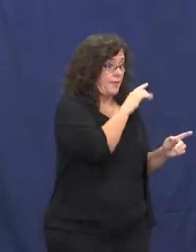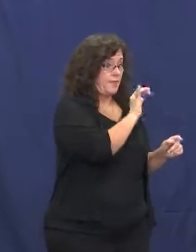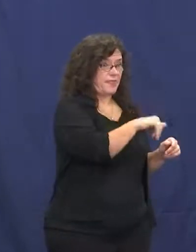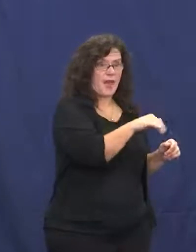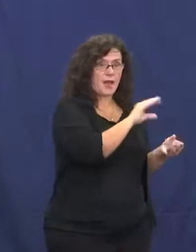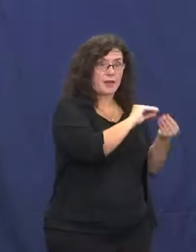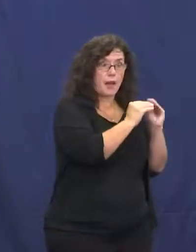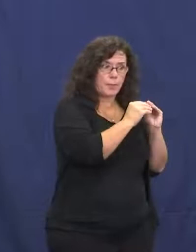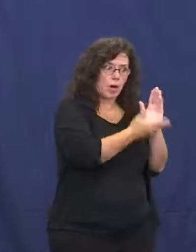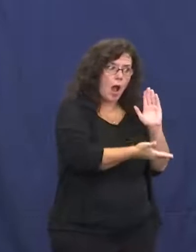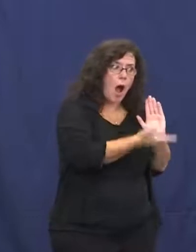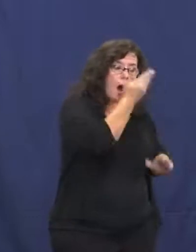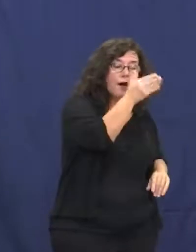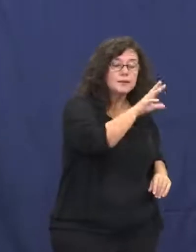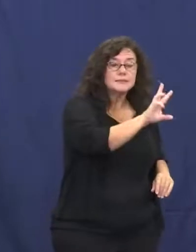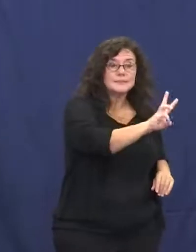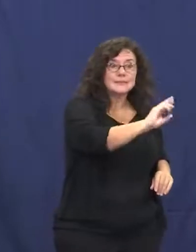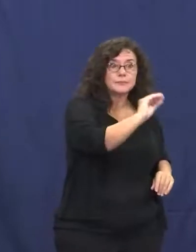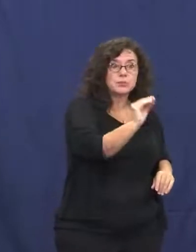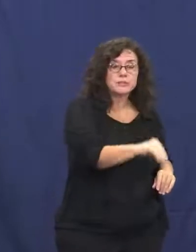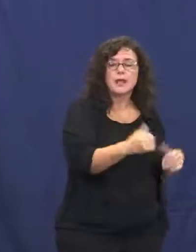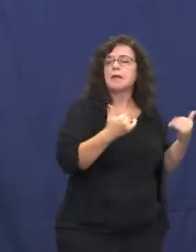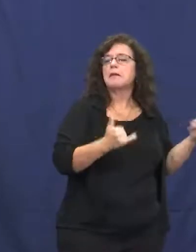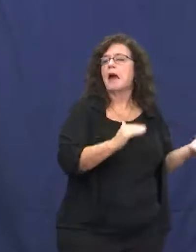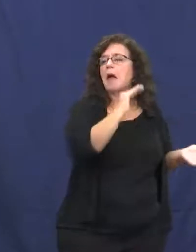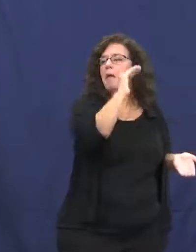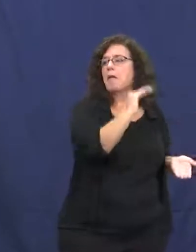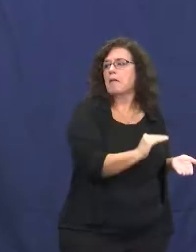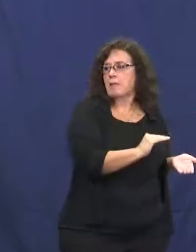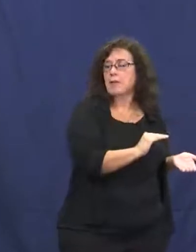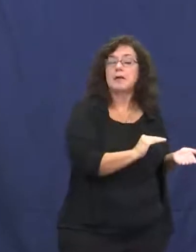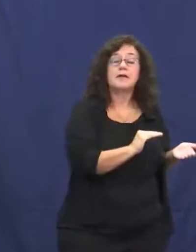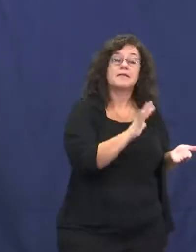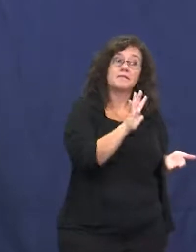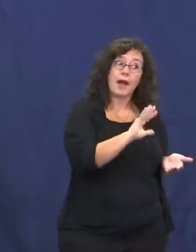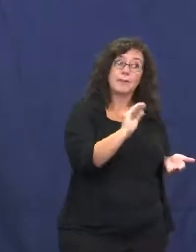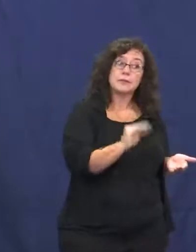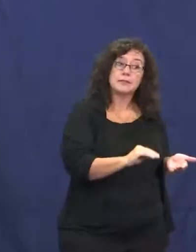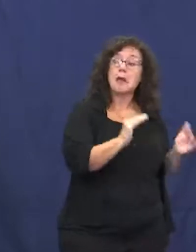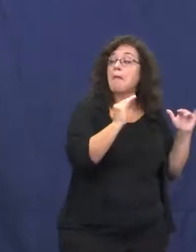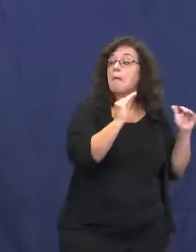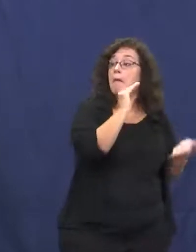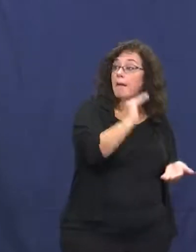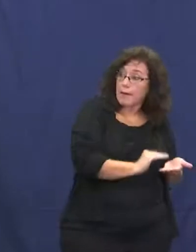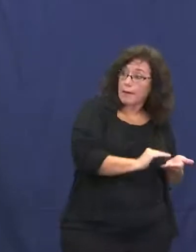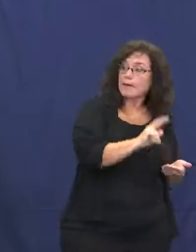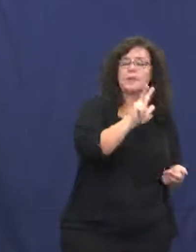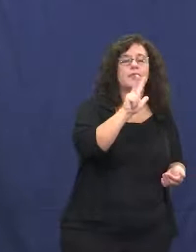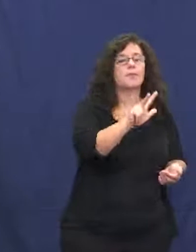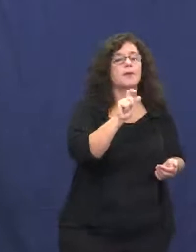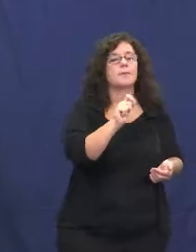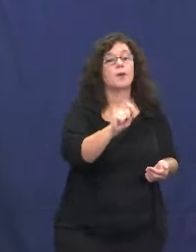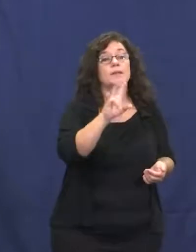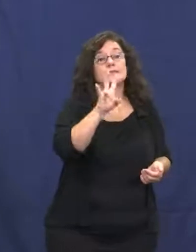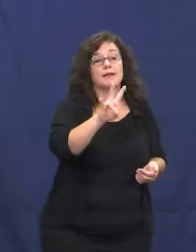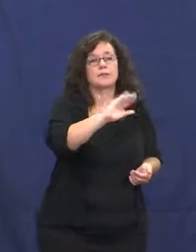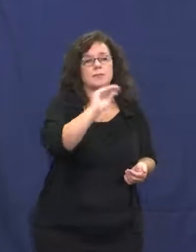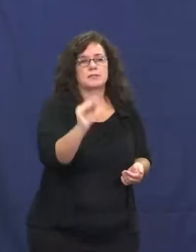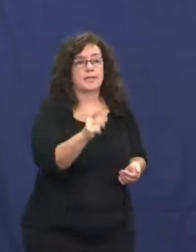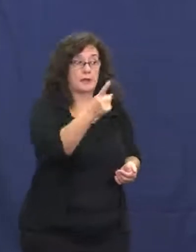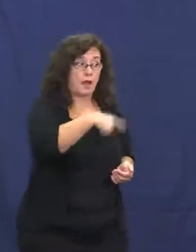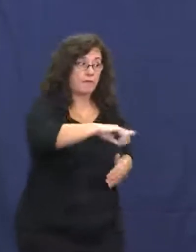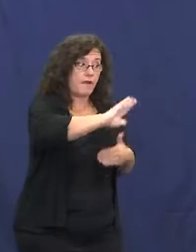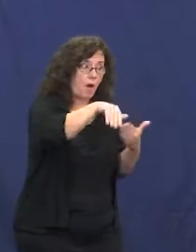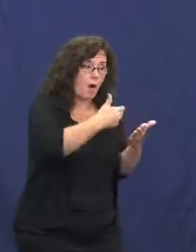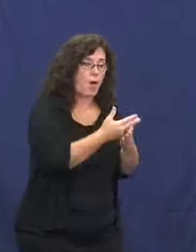down under 5% that had been the average, and right now it's actually at 3.7. 3.7 of all